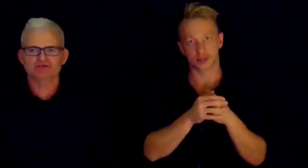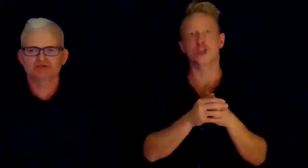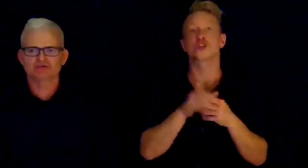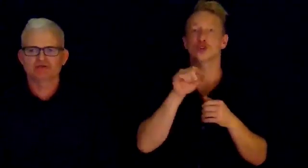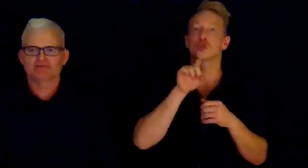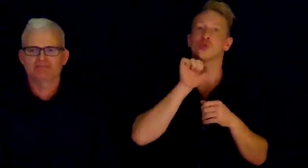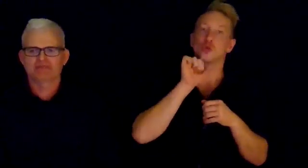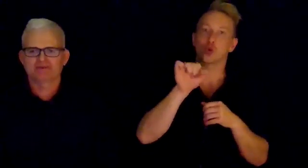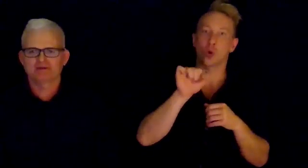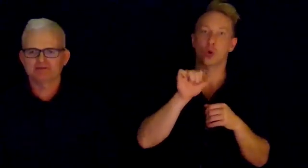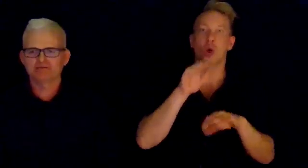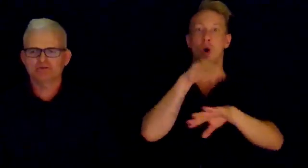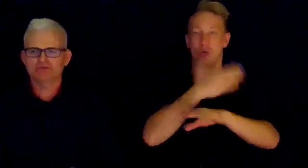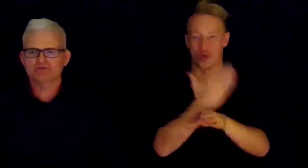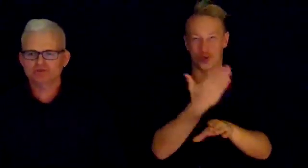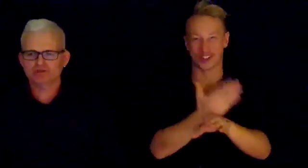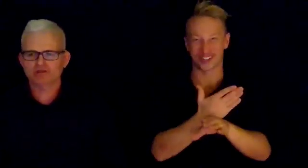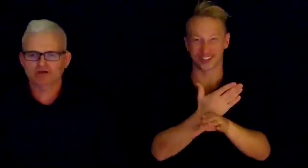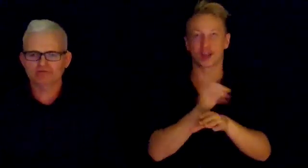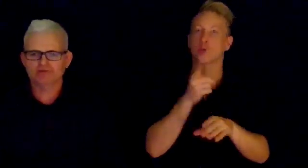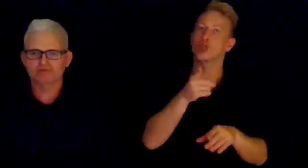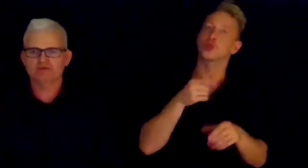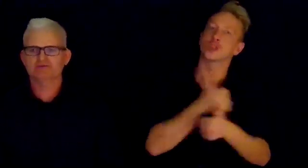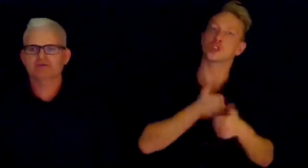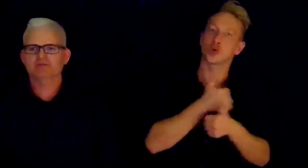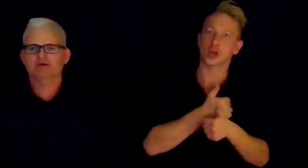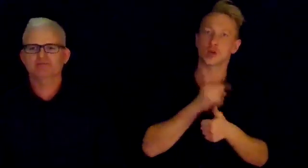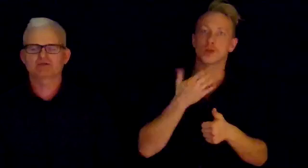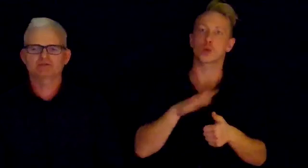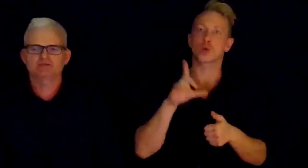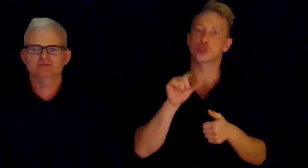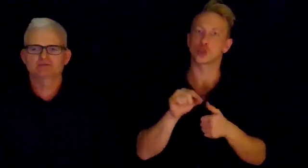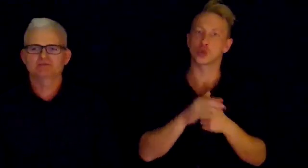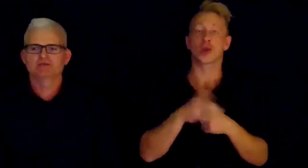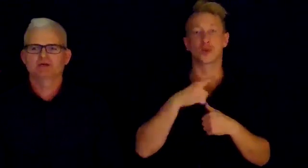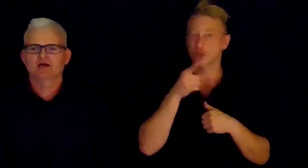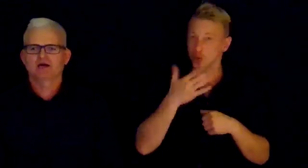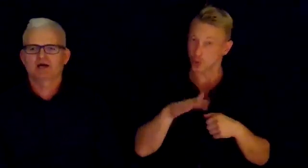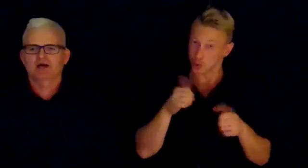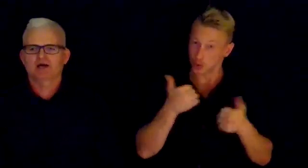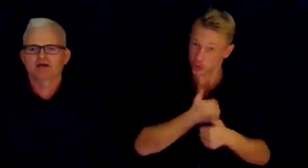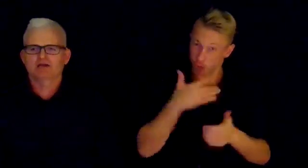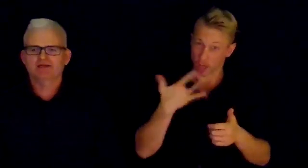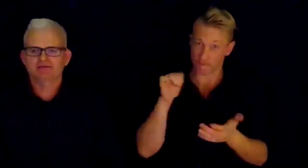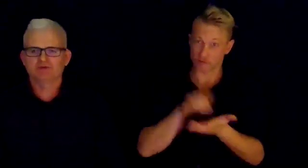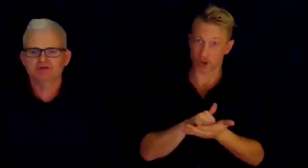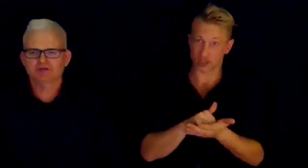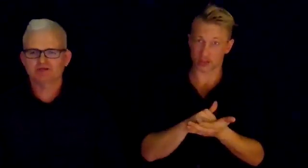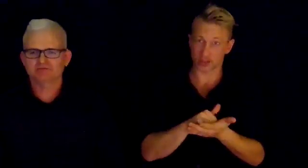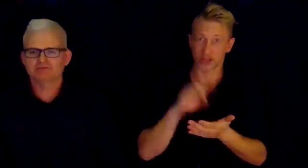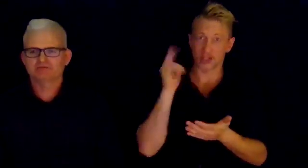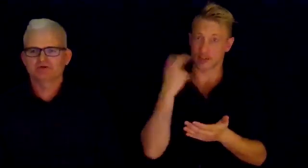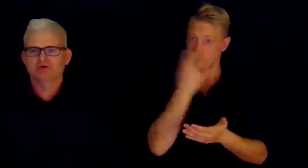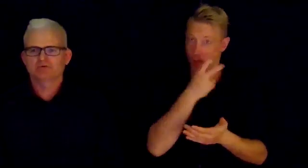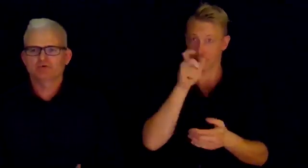like to do. If you want to enjoy your life living as a deafblind person and get the most